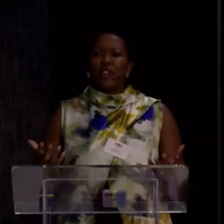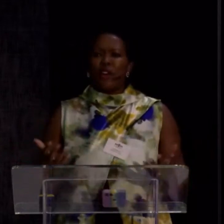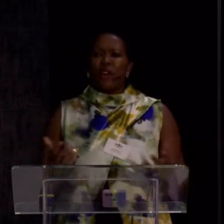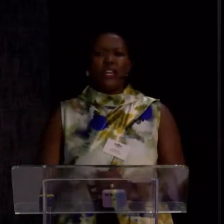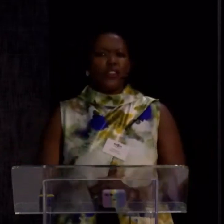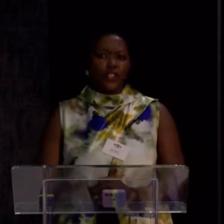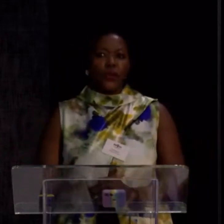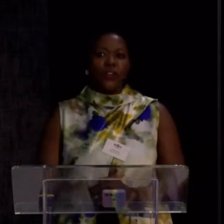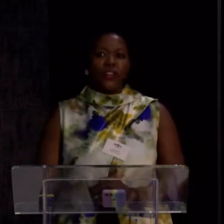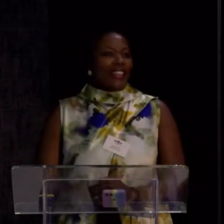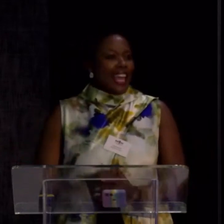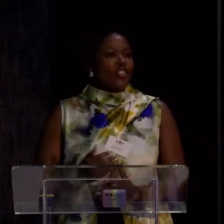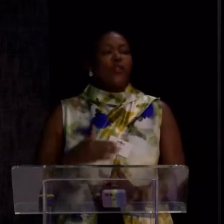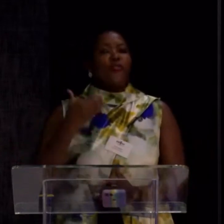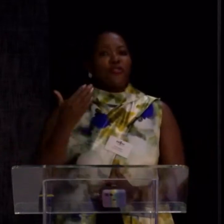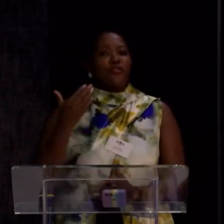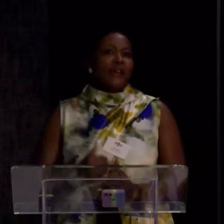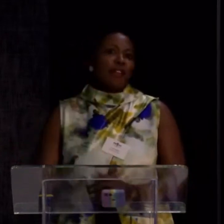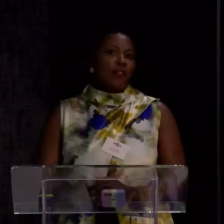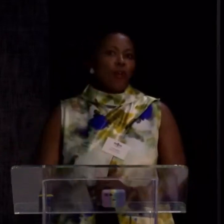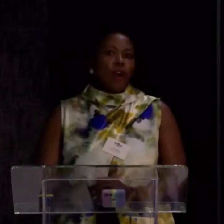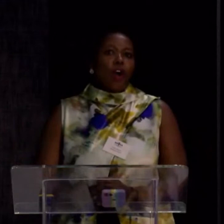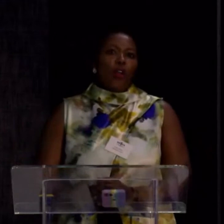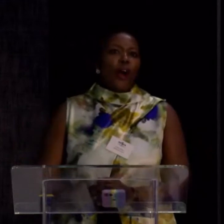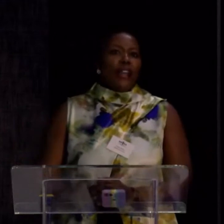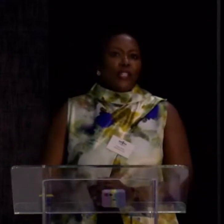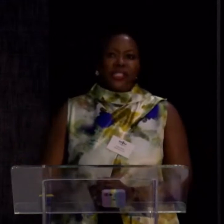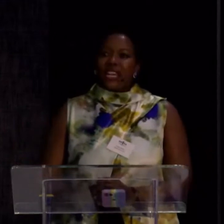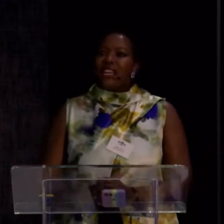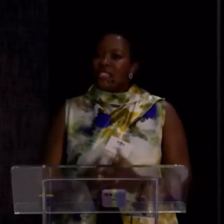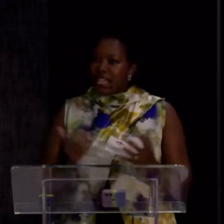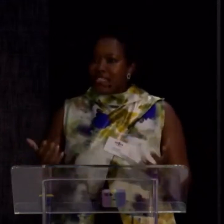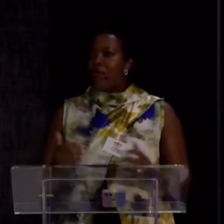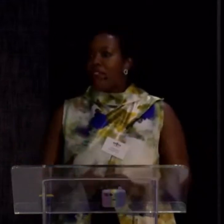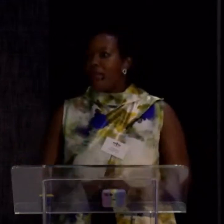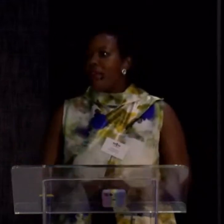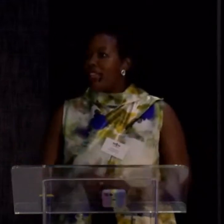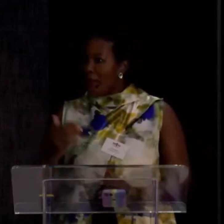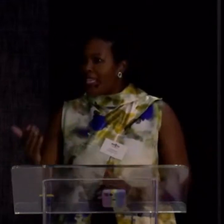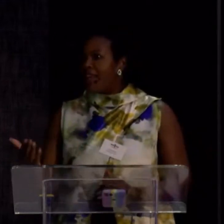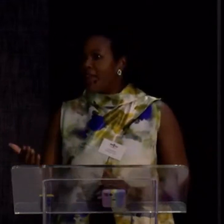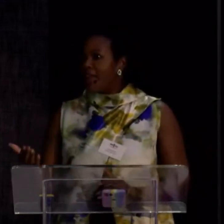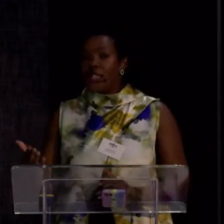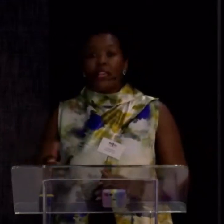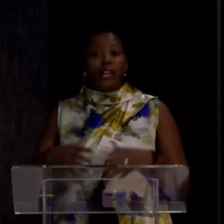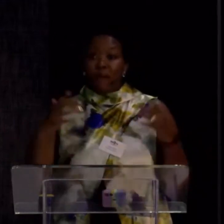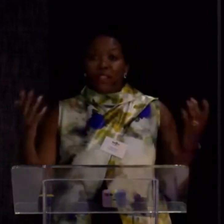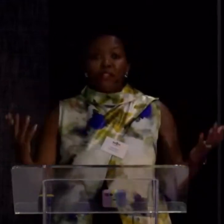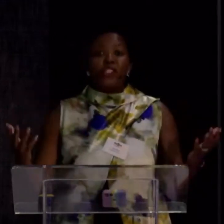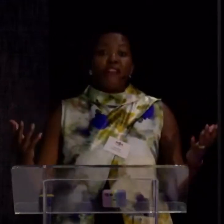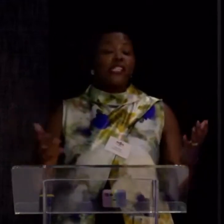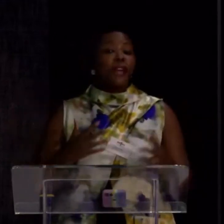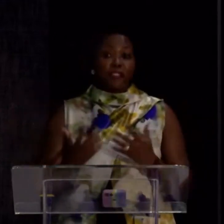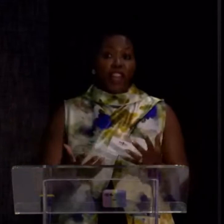they're not new. We've raised them before. Although I need to say that, yes, some of them, they might have evolved. Maybe the